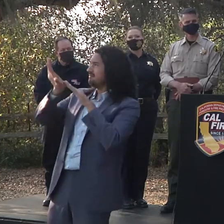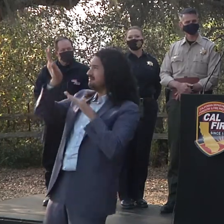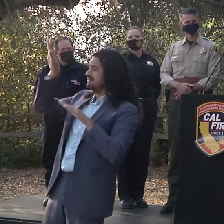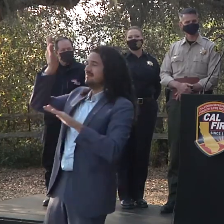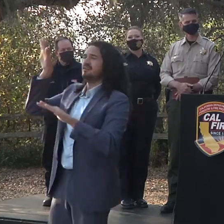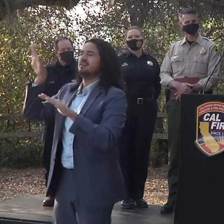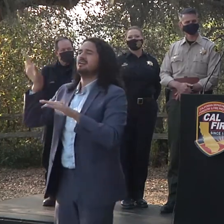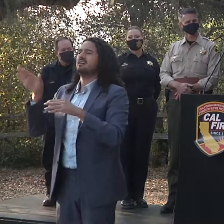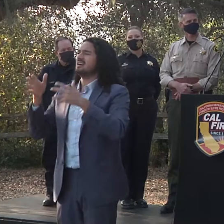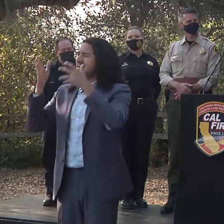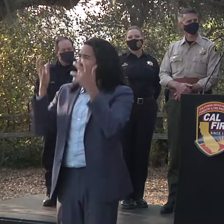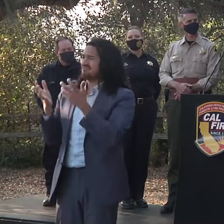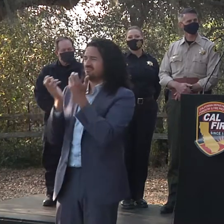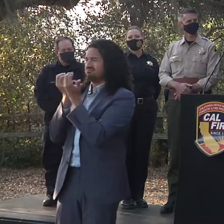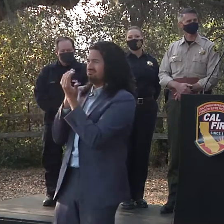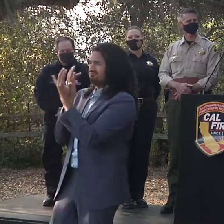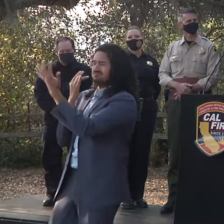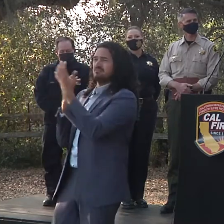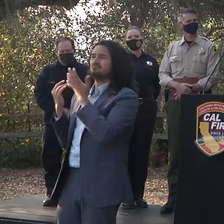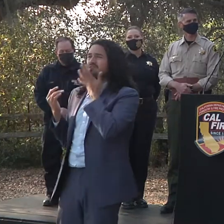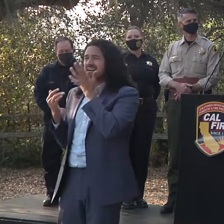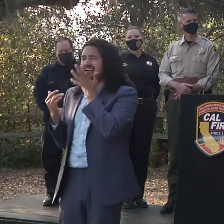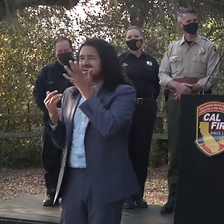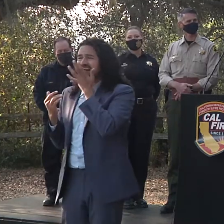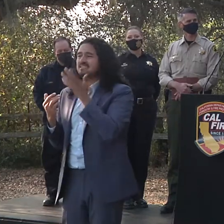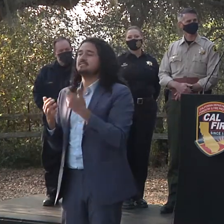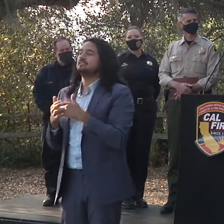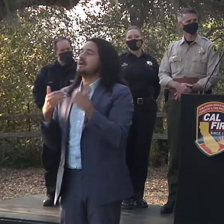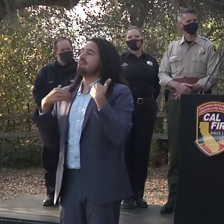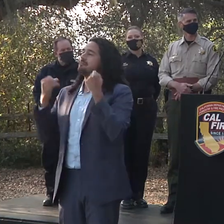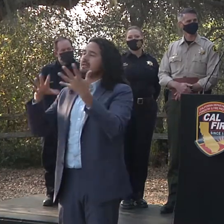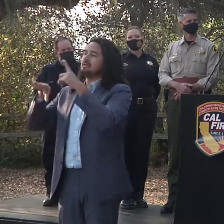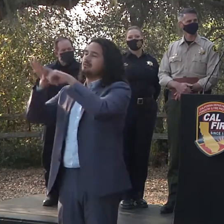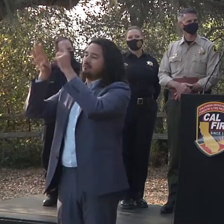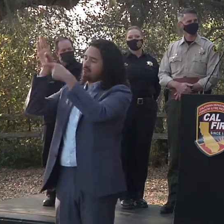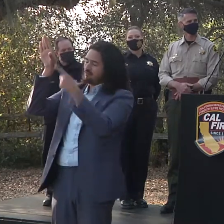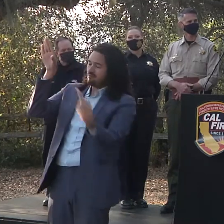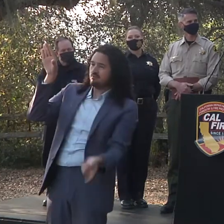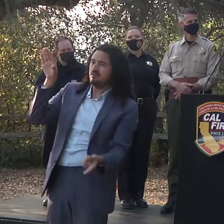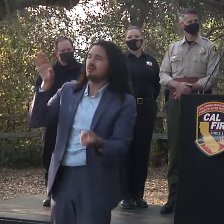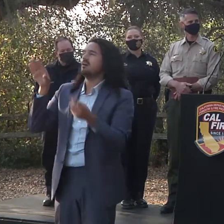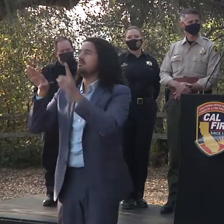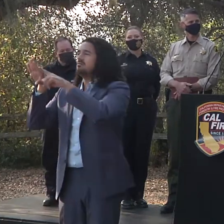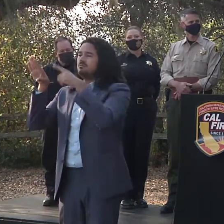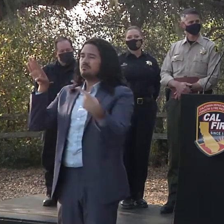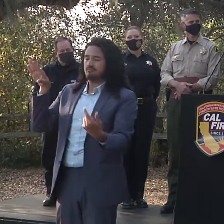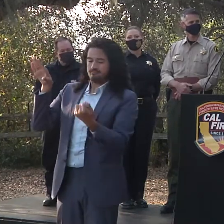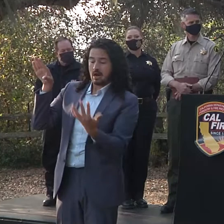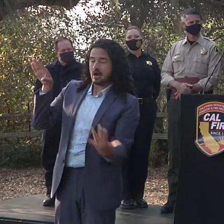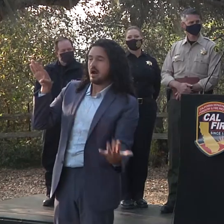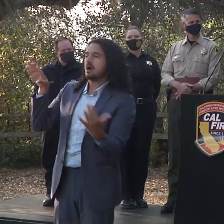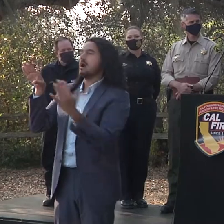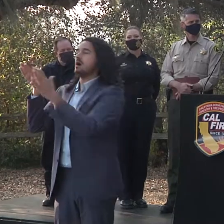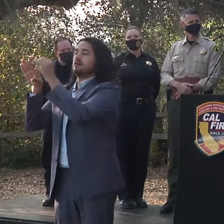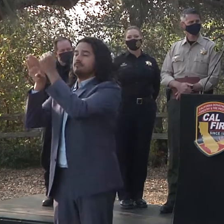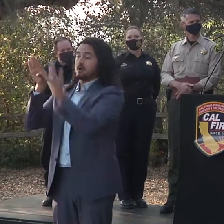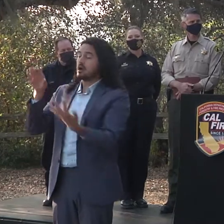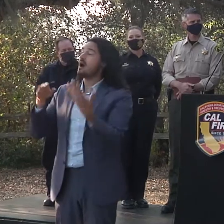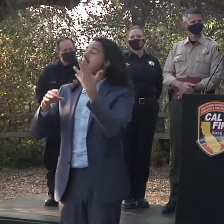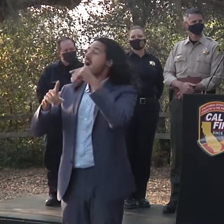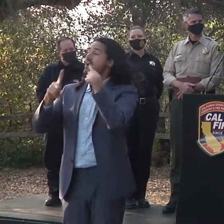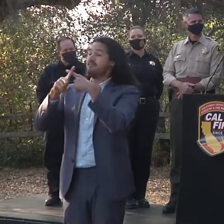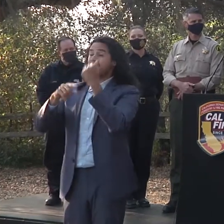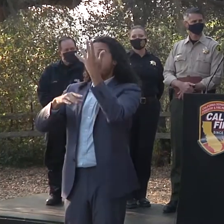that, again, had the slop overs due to the burning in that duff and through the root systems that we experienced throughout the days and